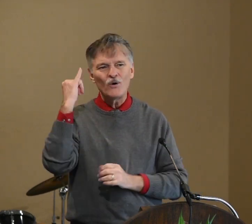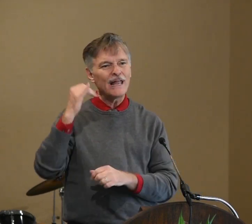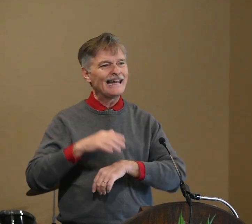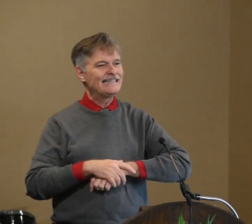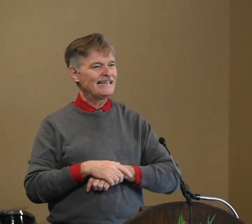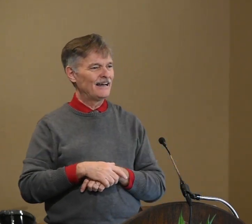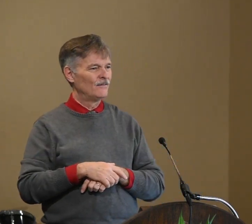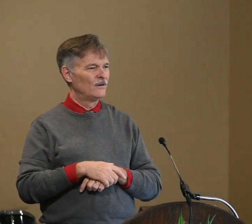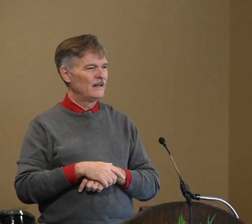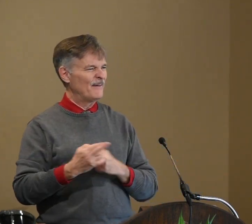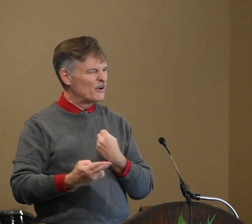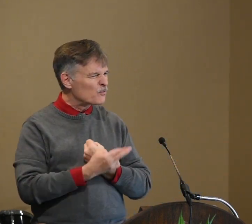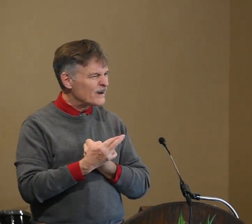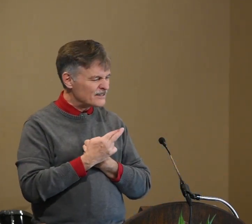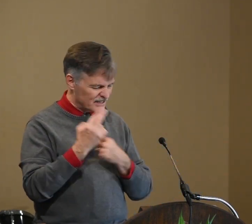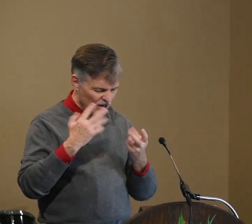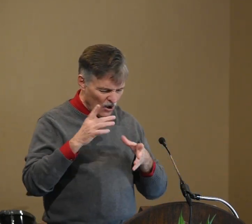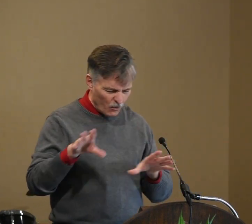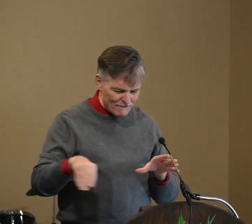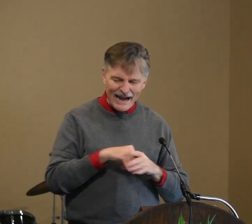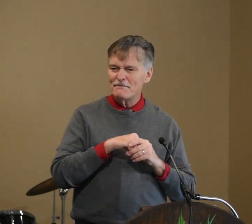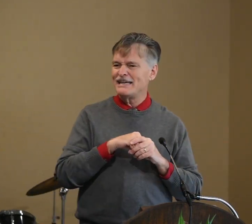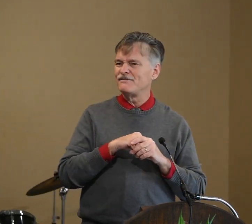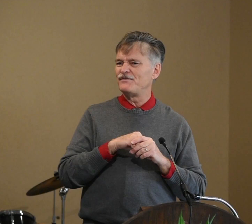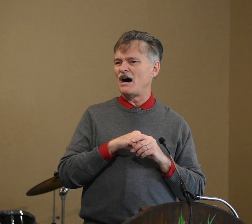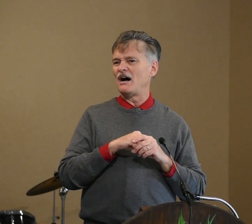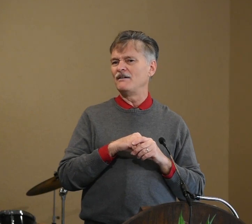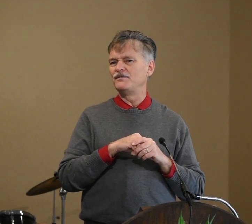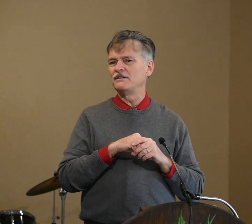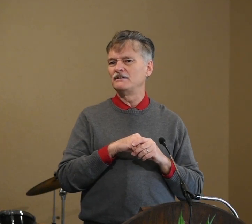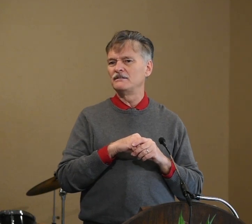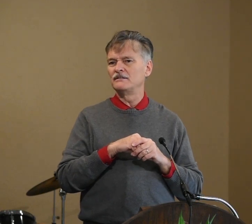whole idea of the risk and what might be involved.